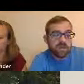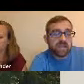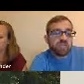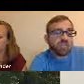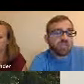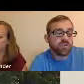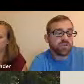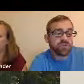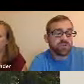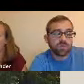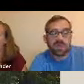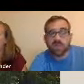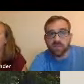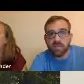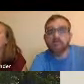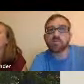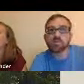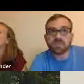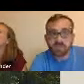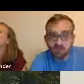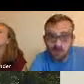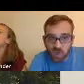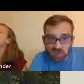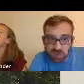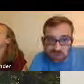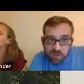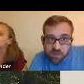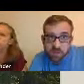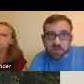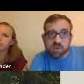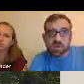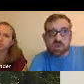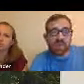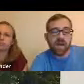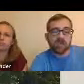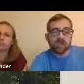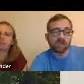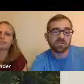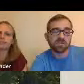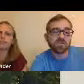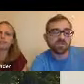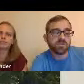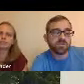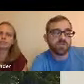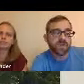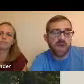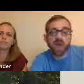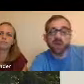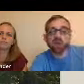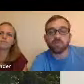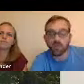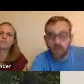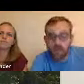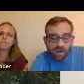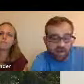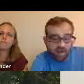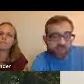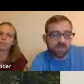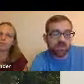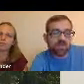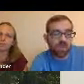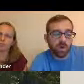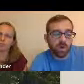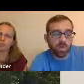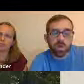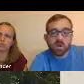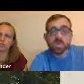it teaches you, like, that course doesn't teach you how to live in a new culture. That course teaches you how to prepare to live